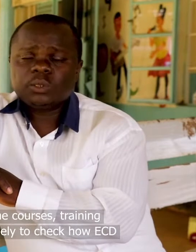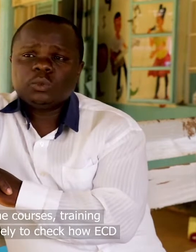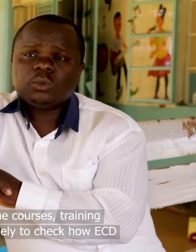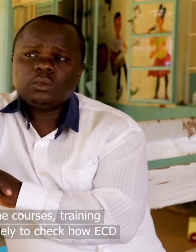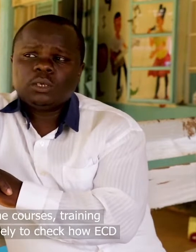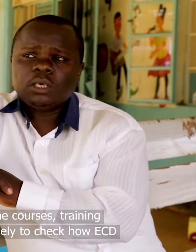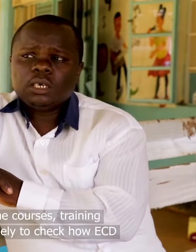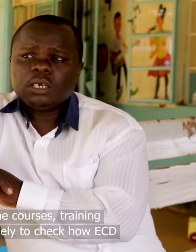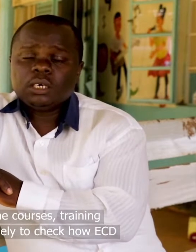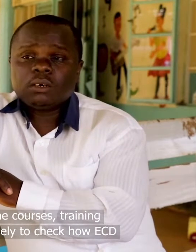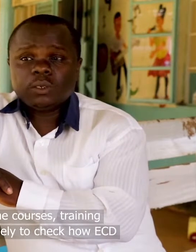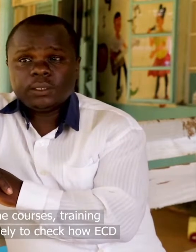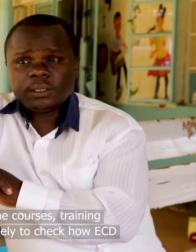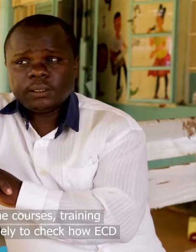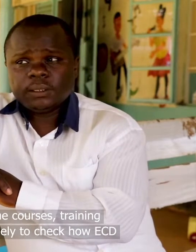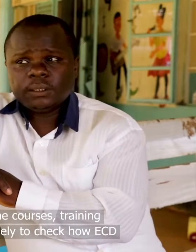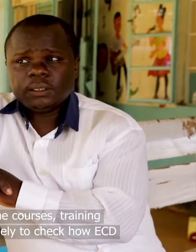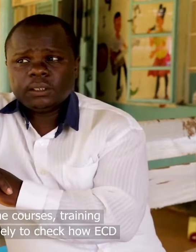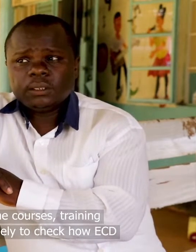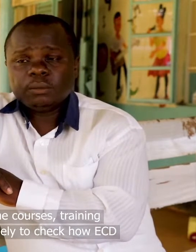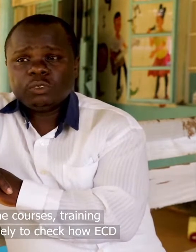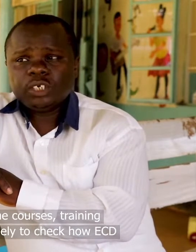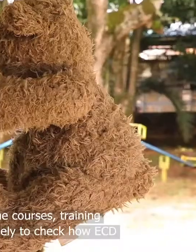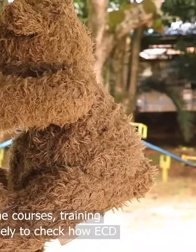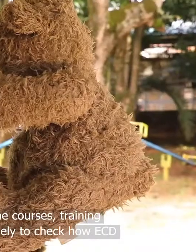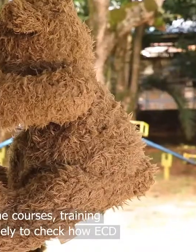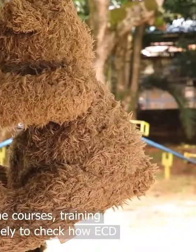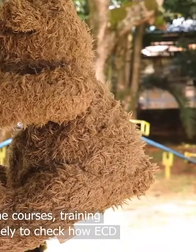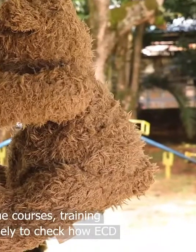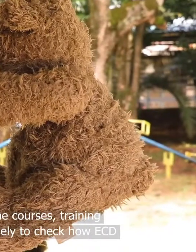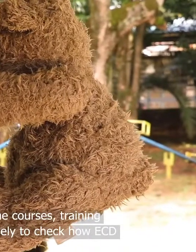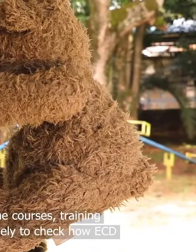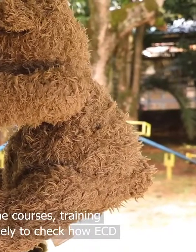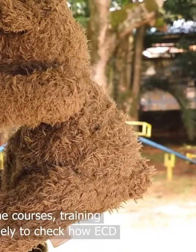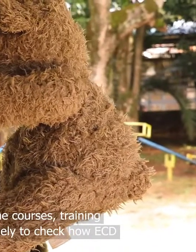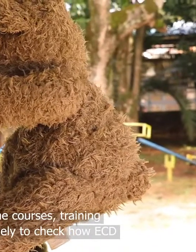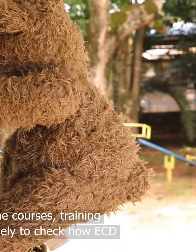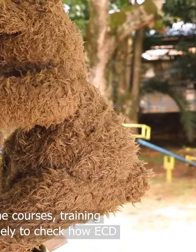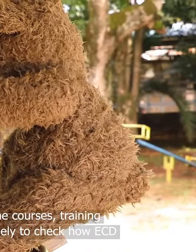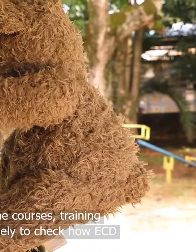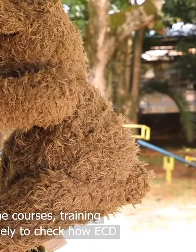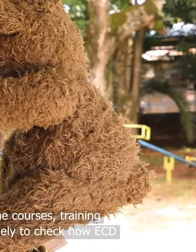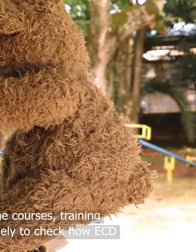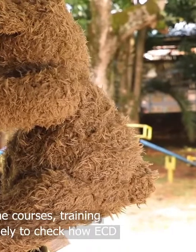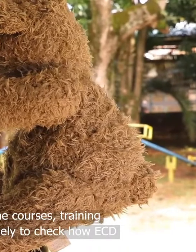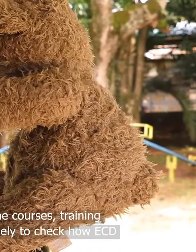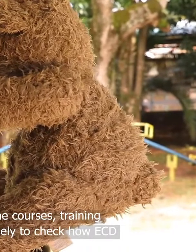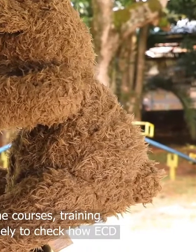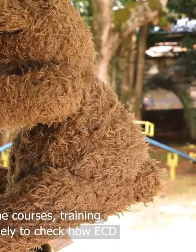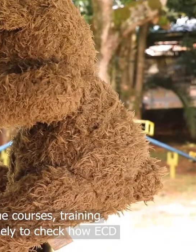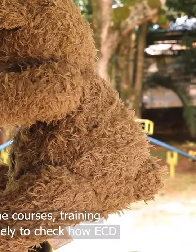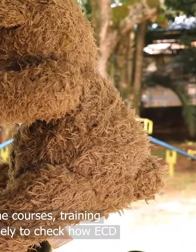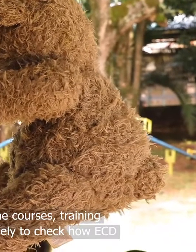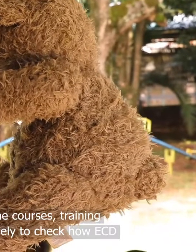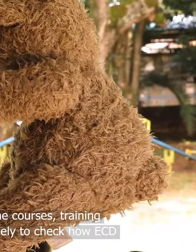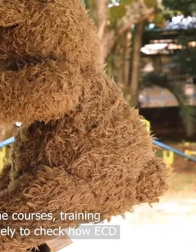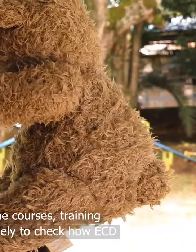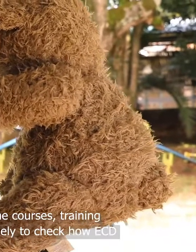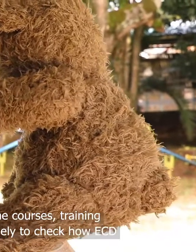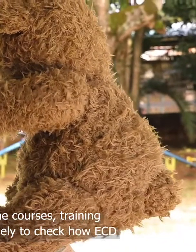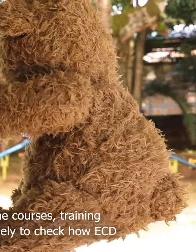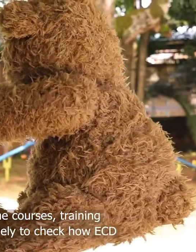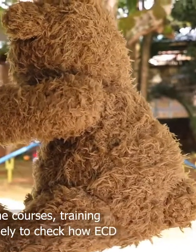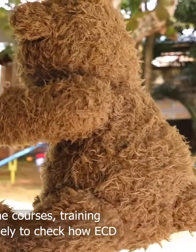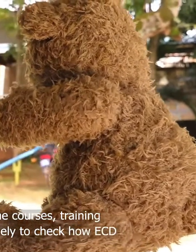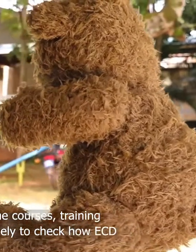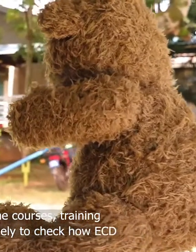taken us to courses, some trainings, and their routine. They come to this facility